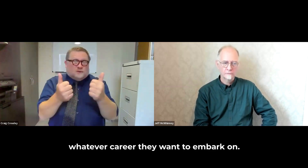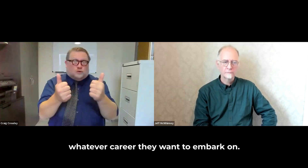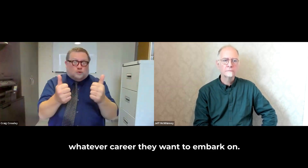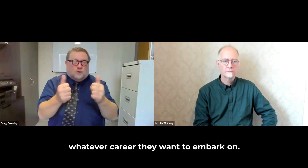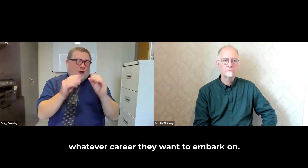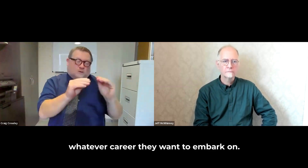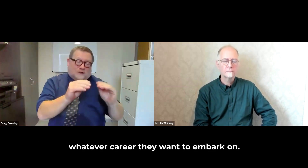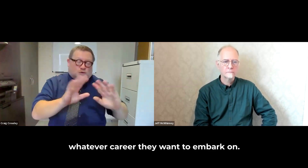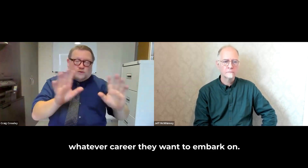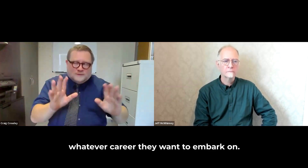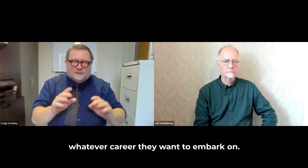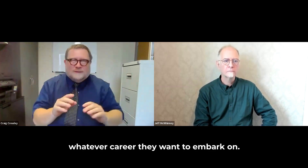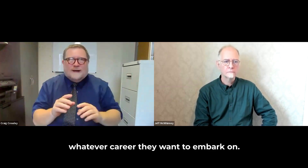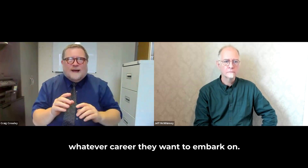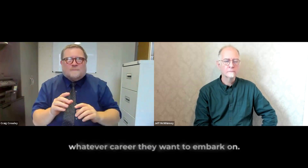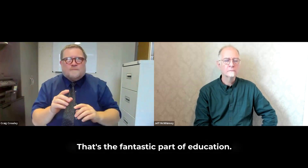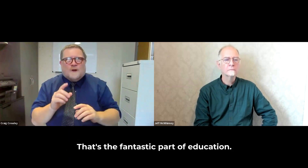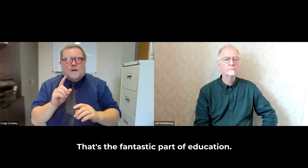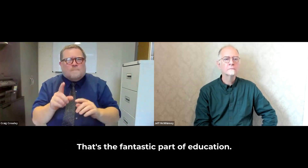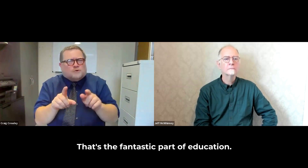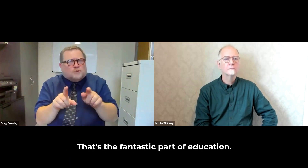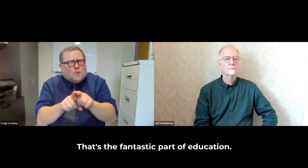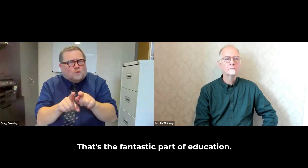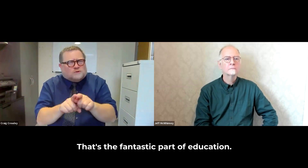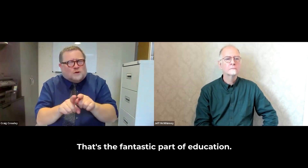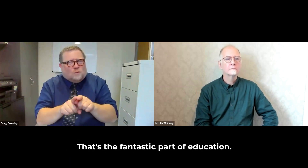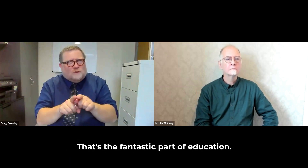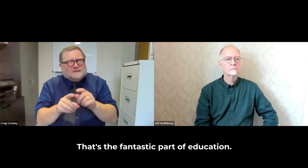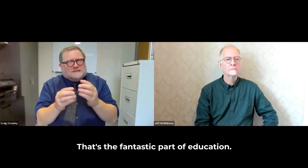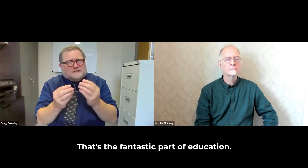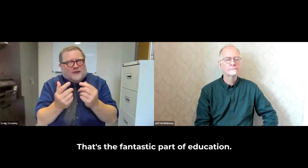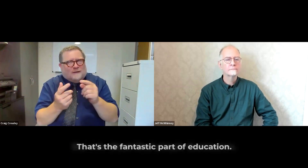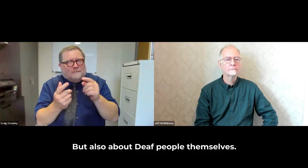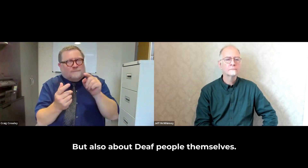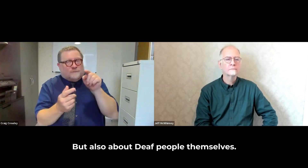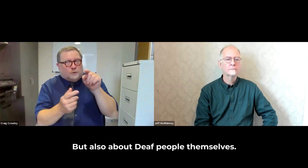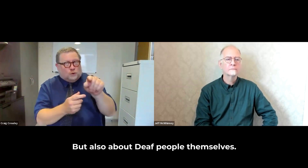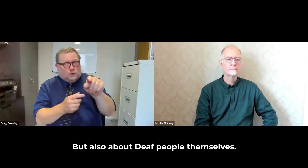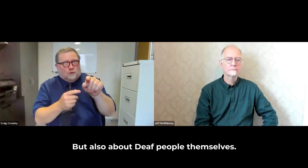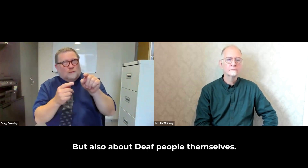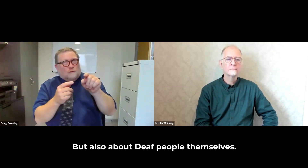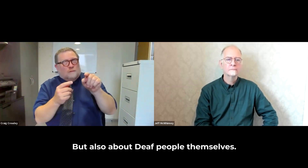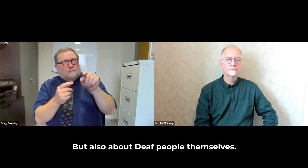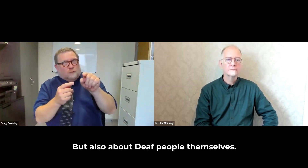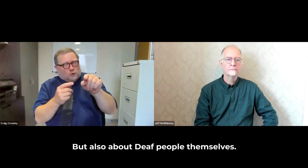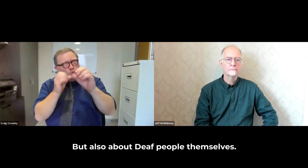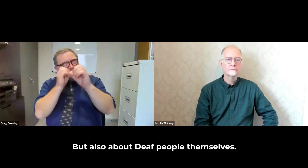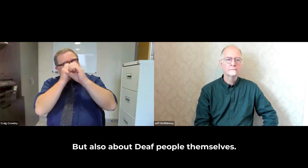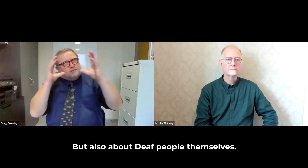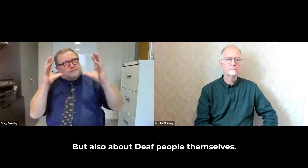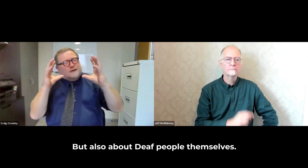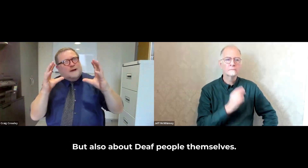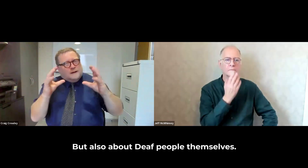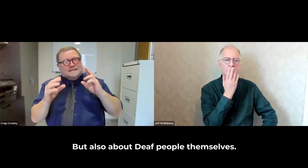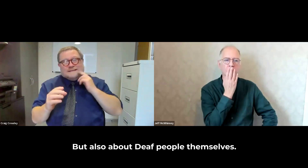whatever career they want to embark on. That's the fantastic part of education. But also